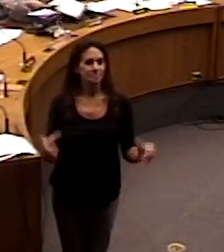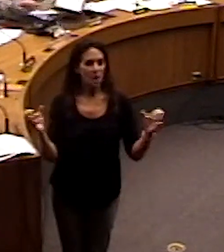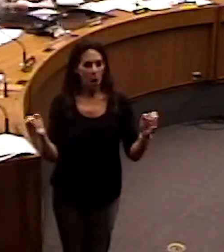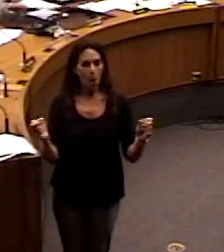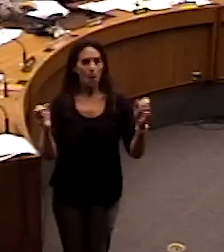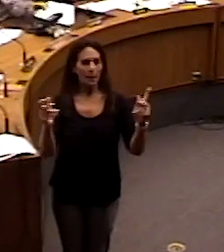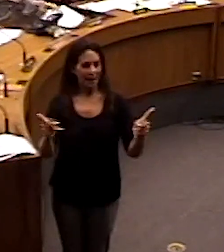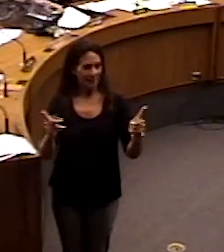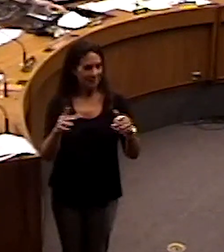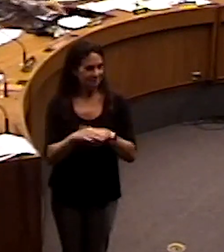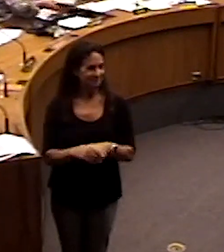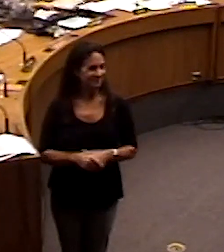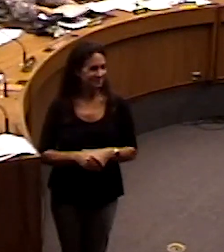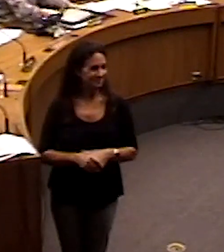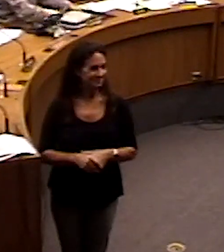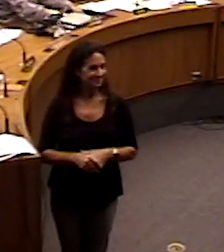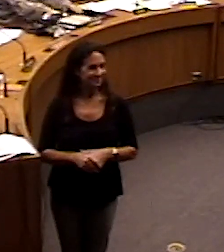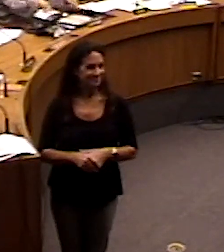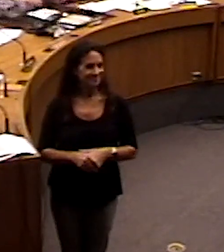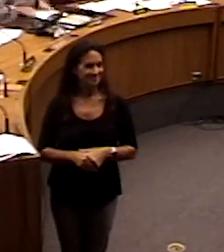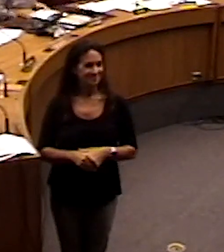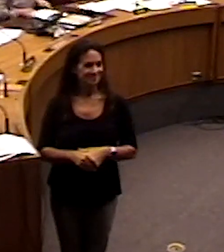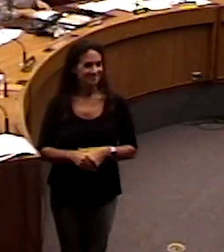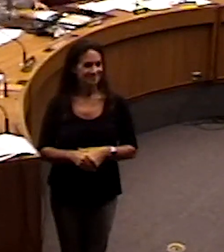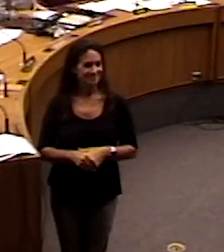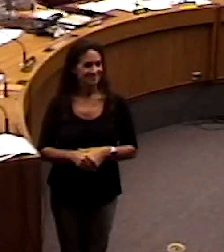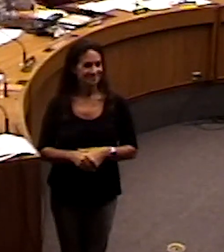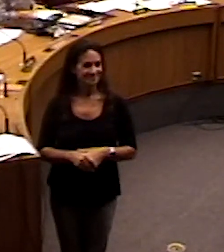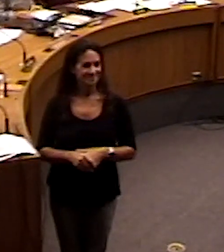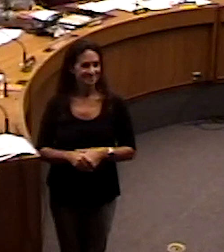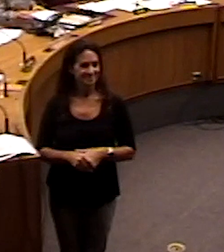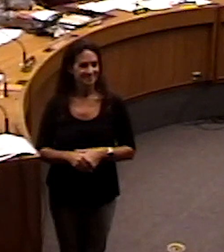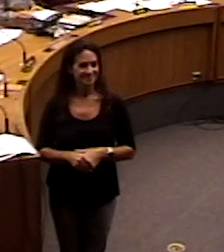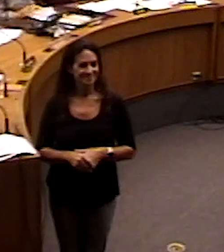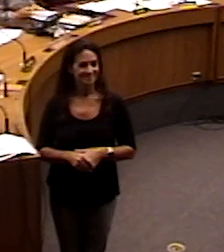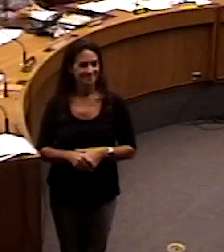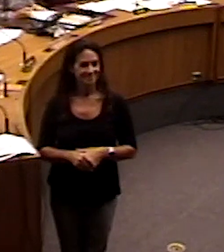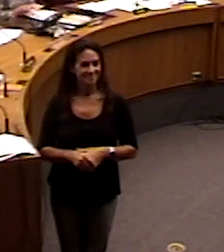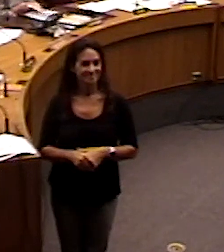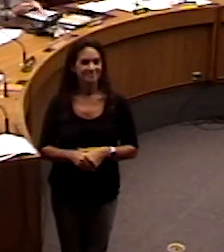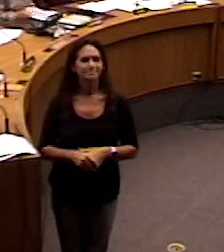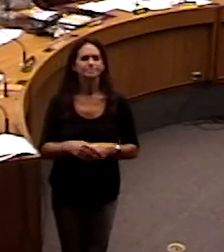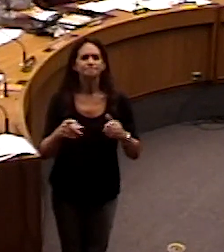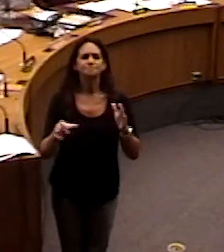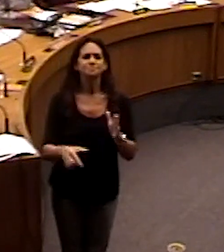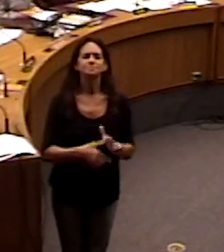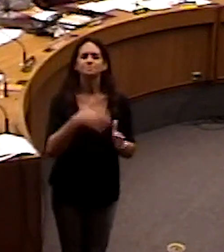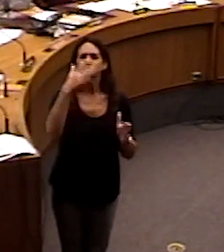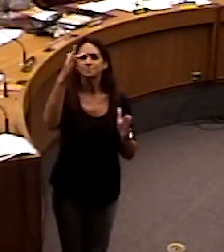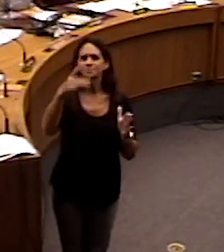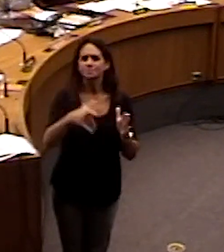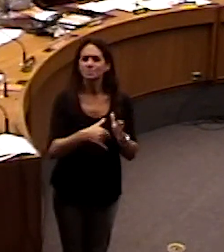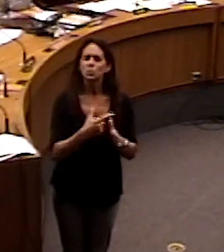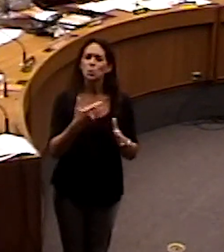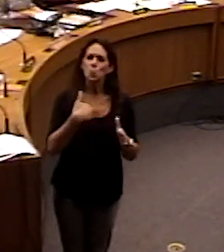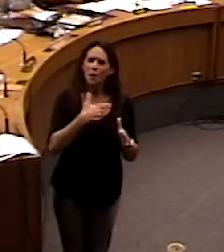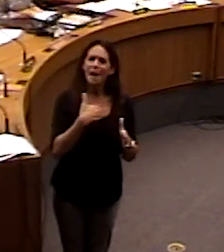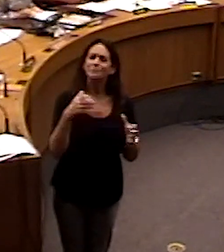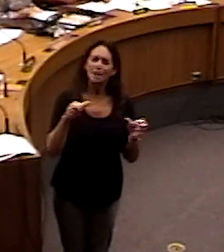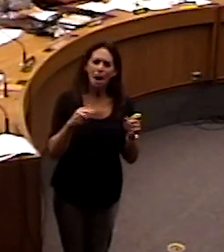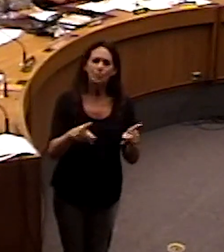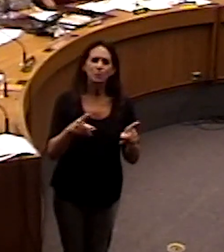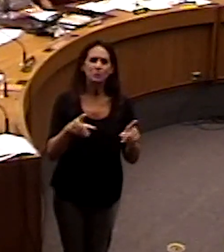Okay. We have two interpreters tonight. All righty. You know, once in a while, we get to do wonderful things in